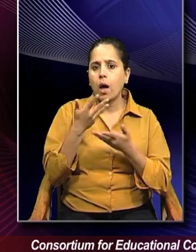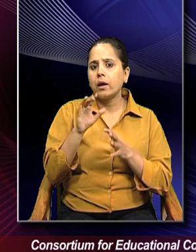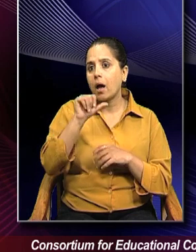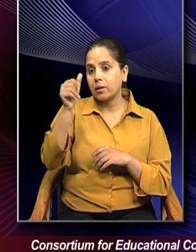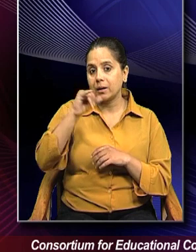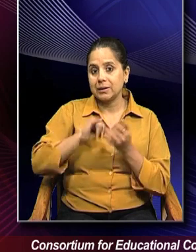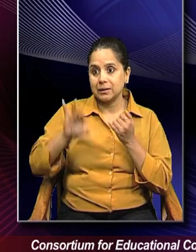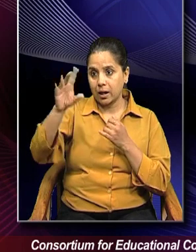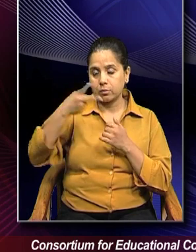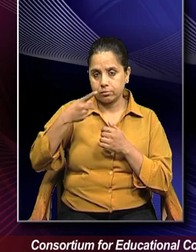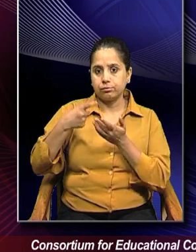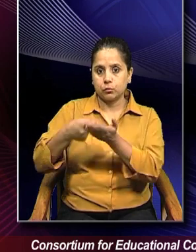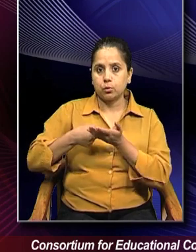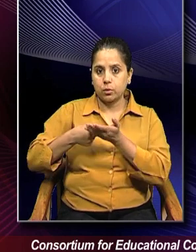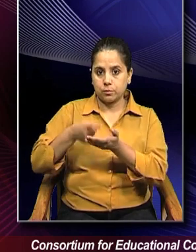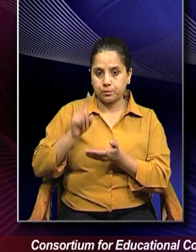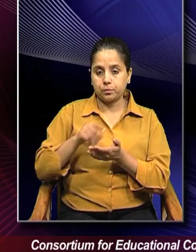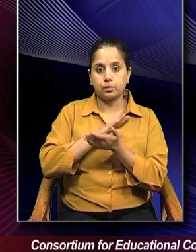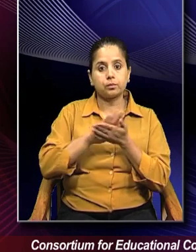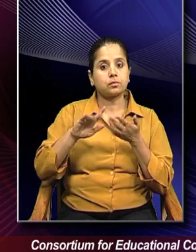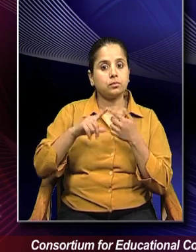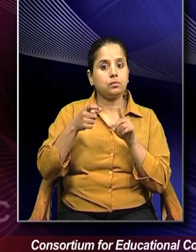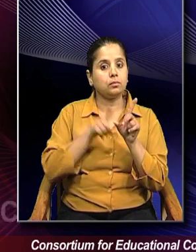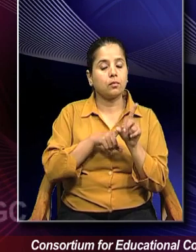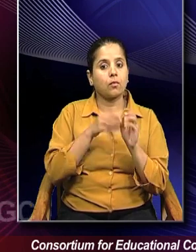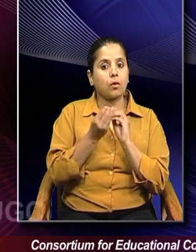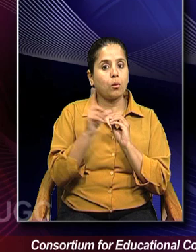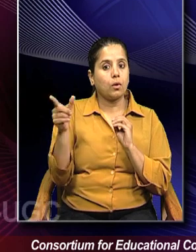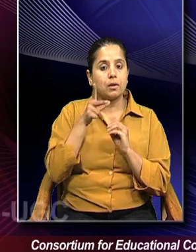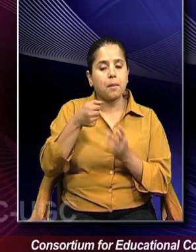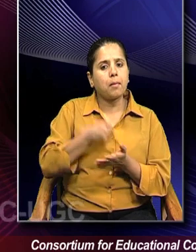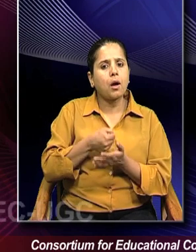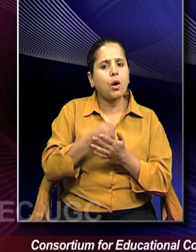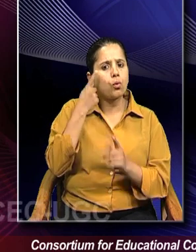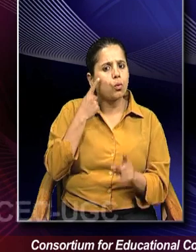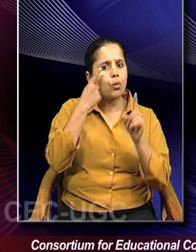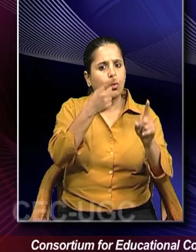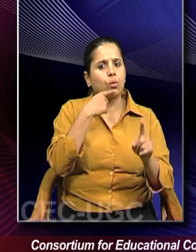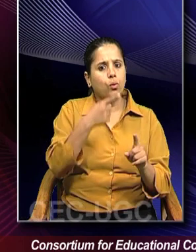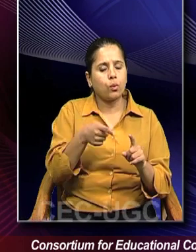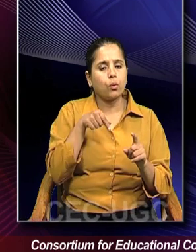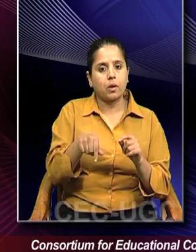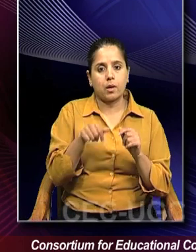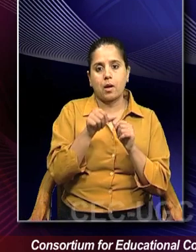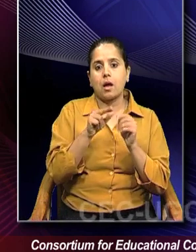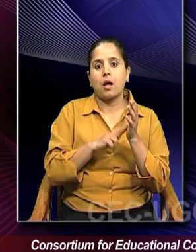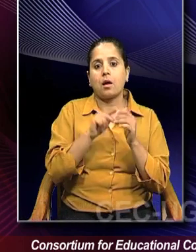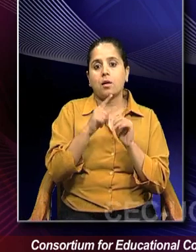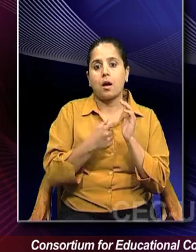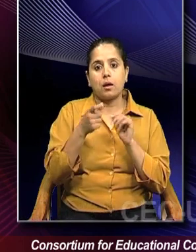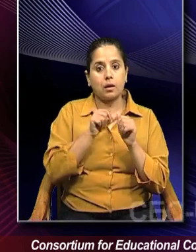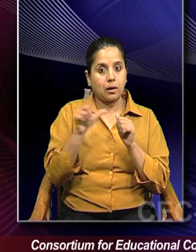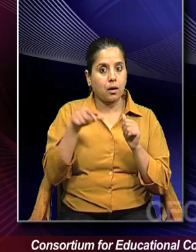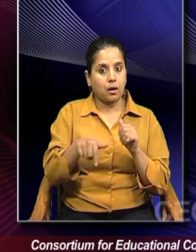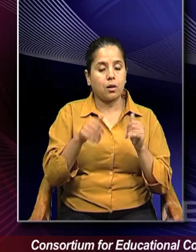states. Hedley Bull also talks about fundamental goals of anarchical society.